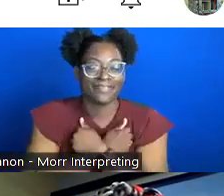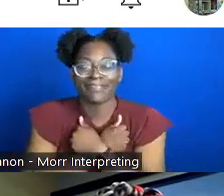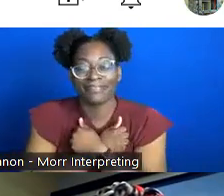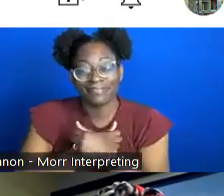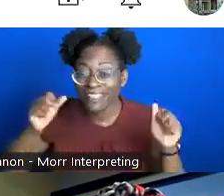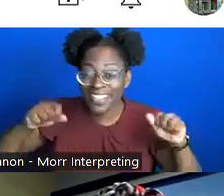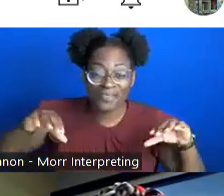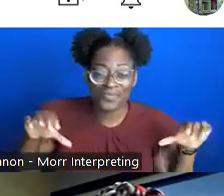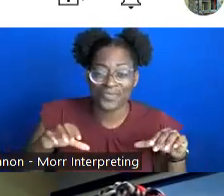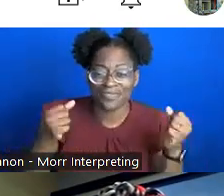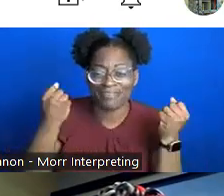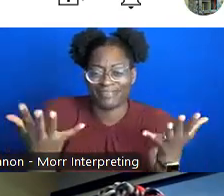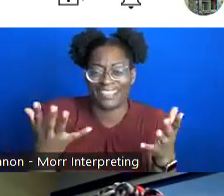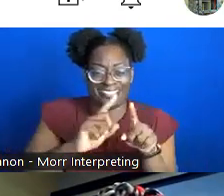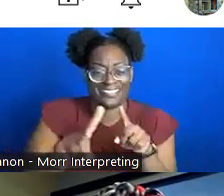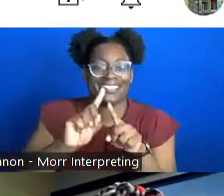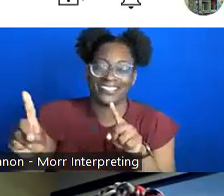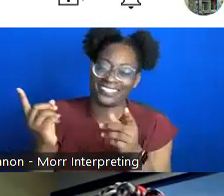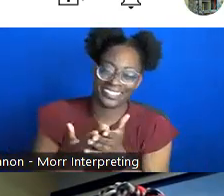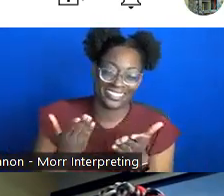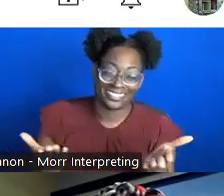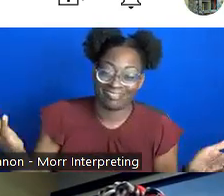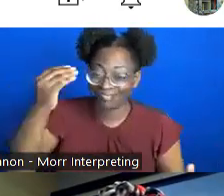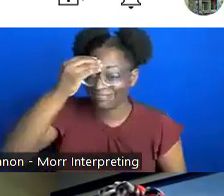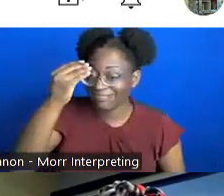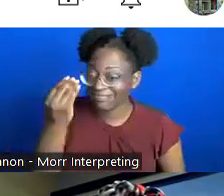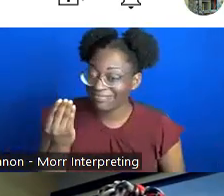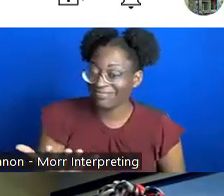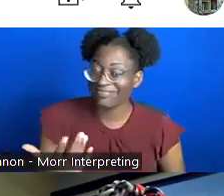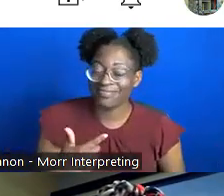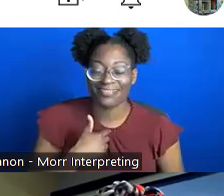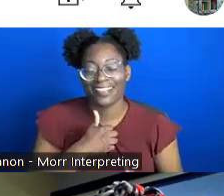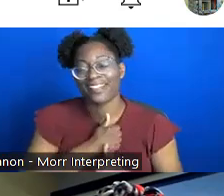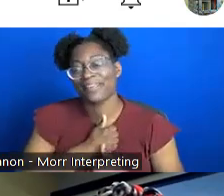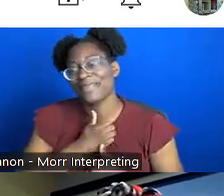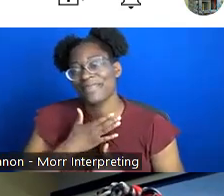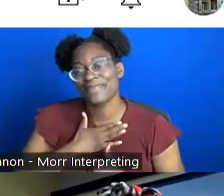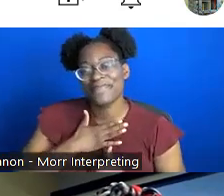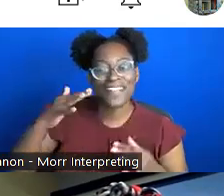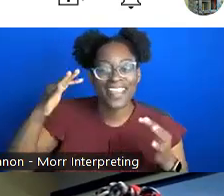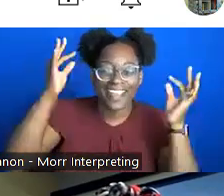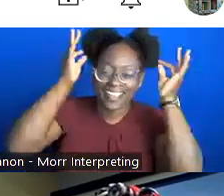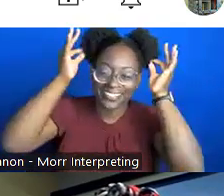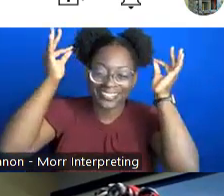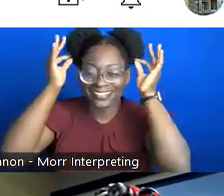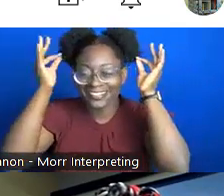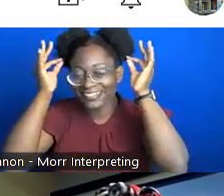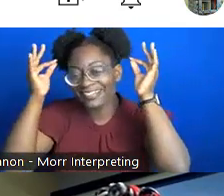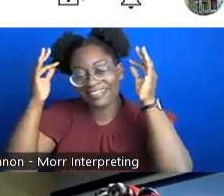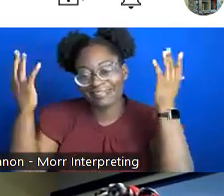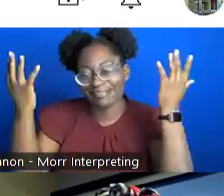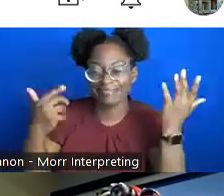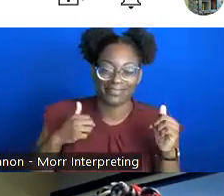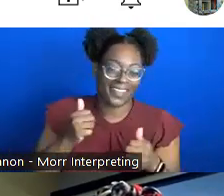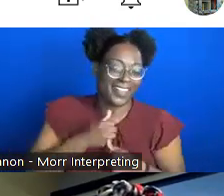so many things. I love my hair. I